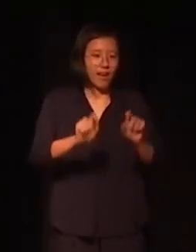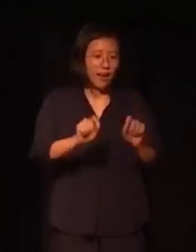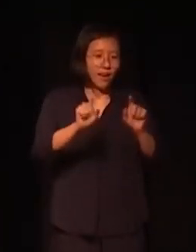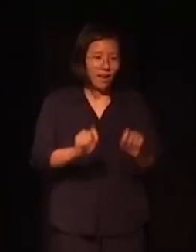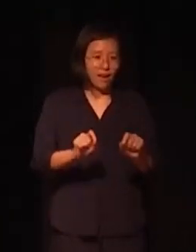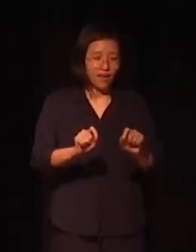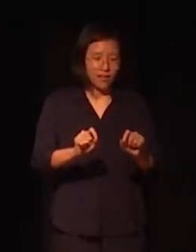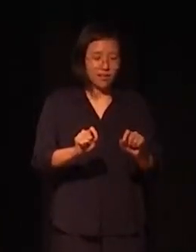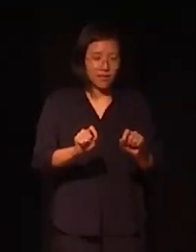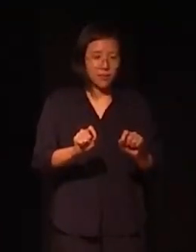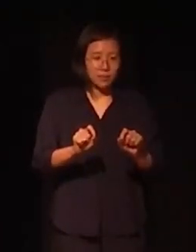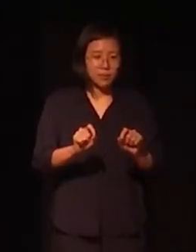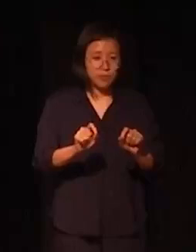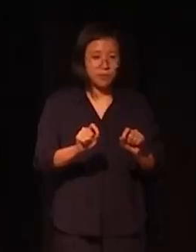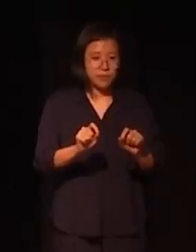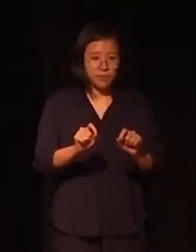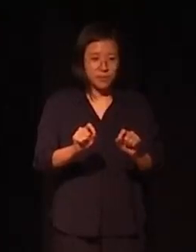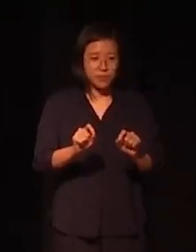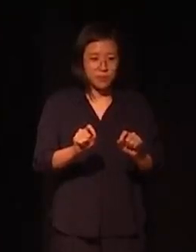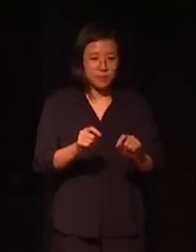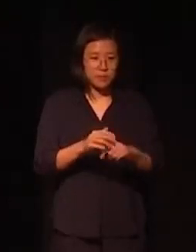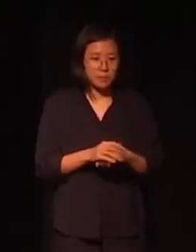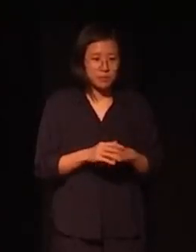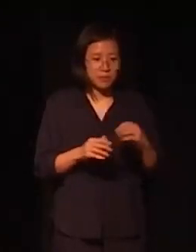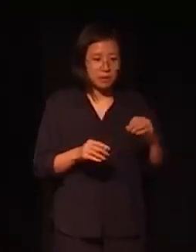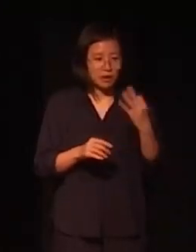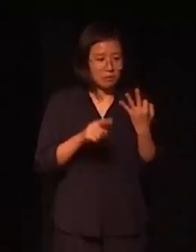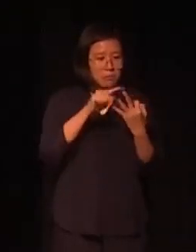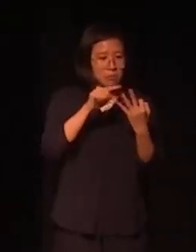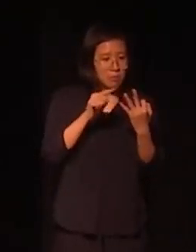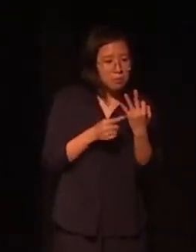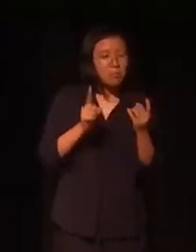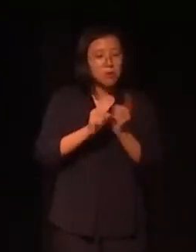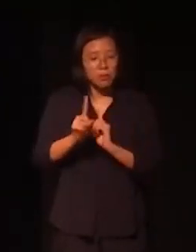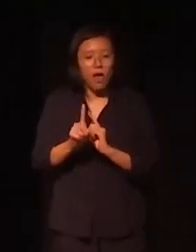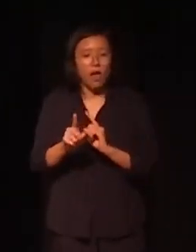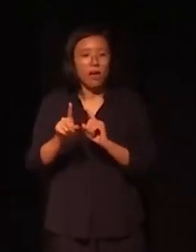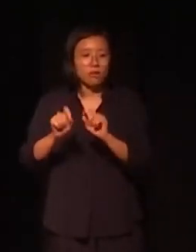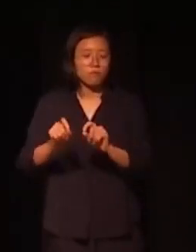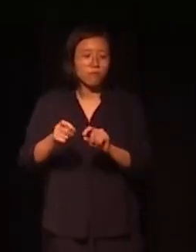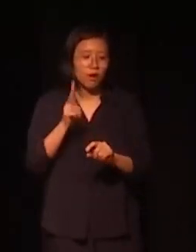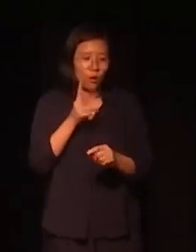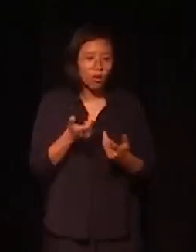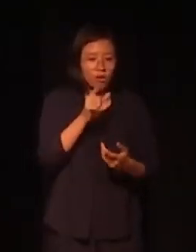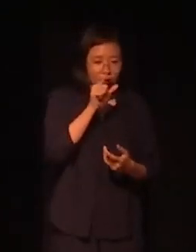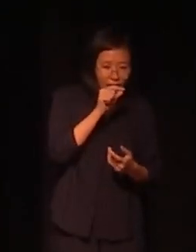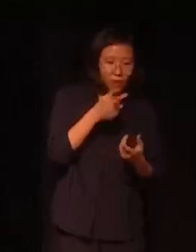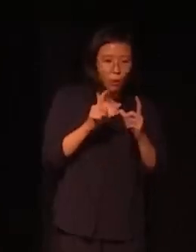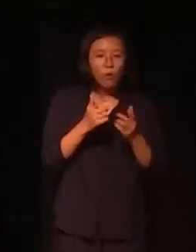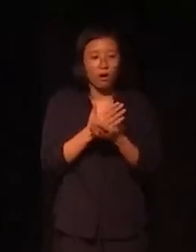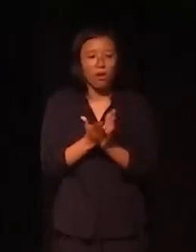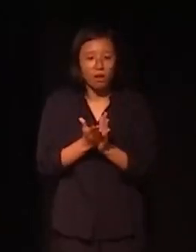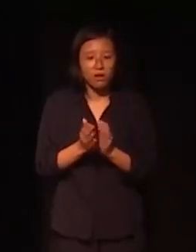in full what the sun refers to. A bologna, prawns, and chicken soup. Okay? And then we have